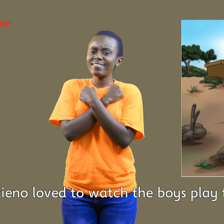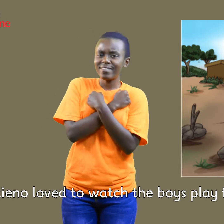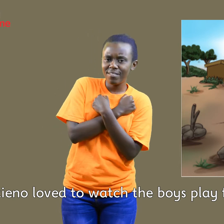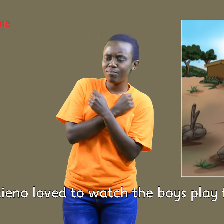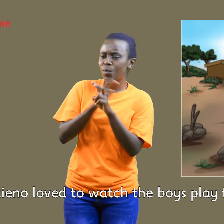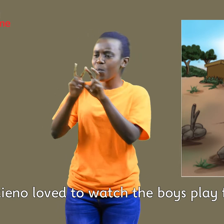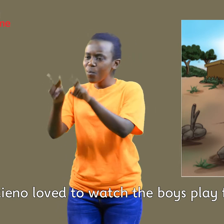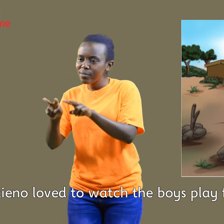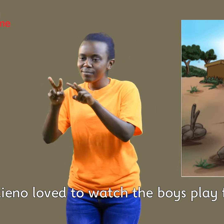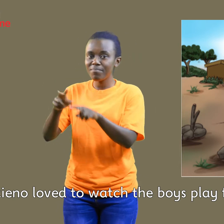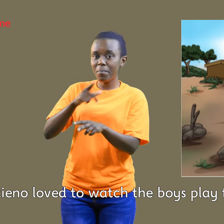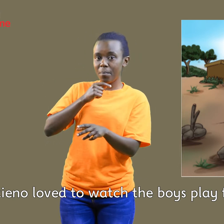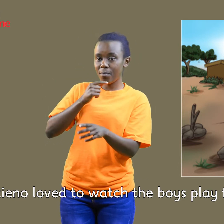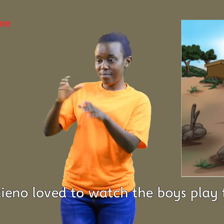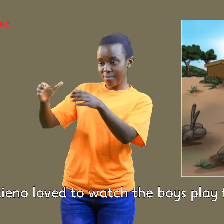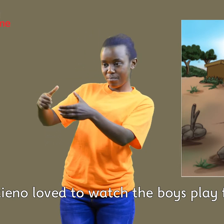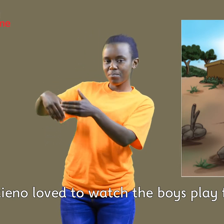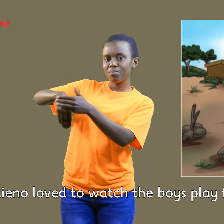Atieno loved to watch boys play football.